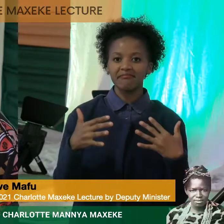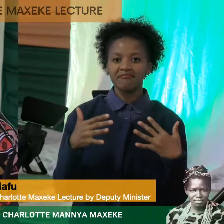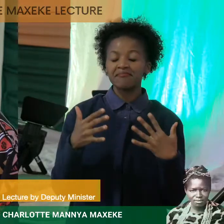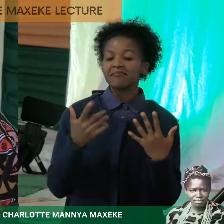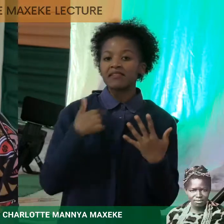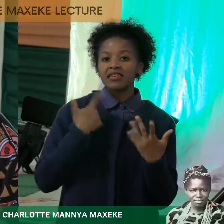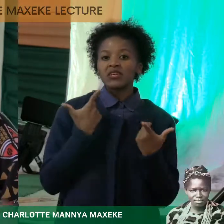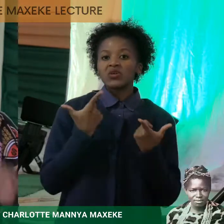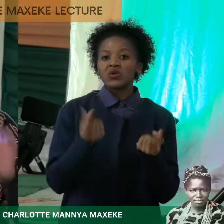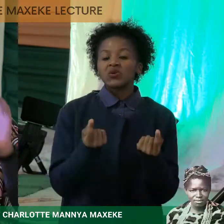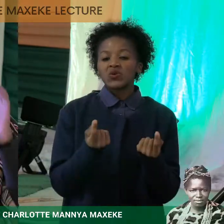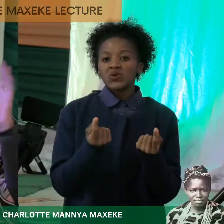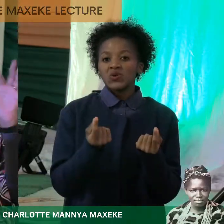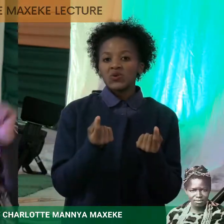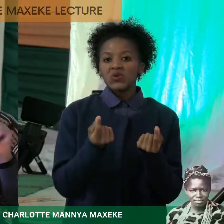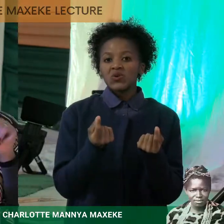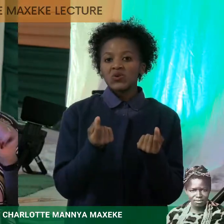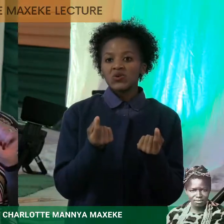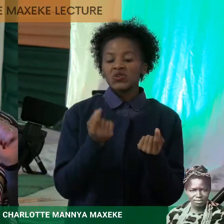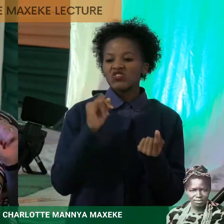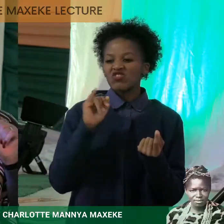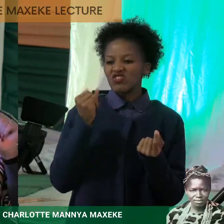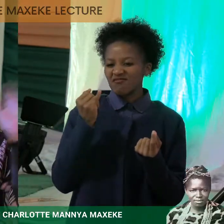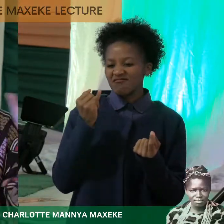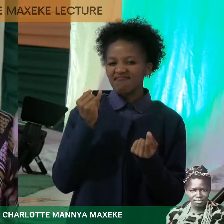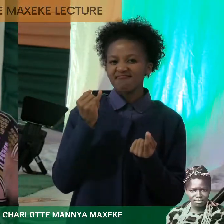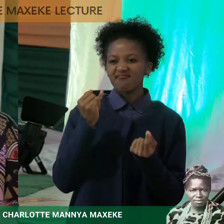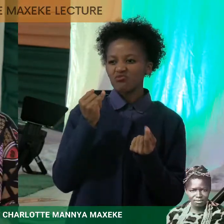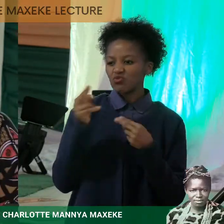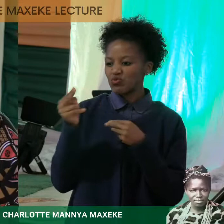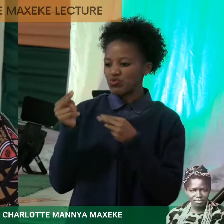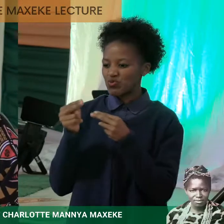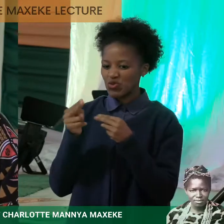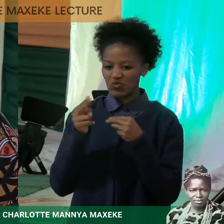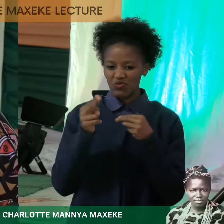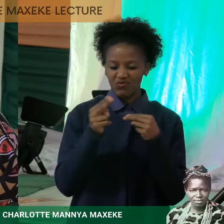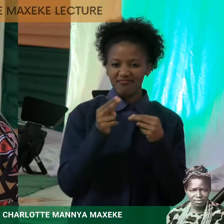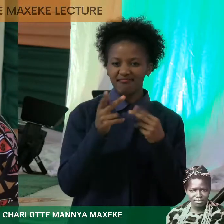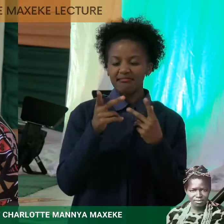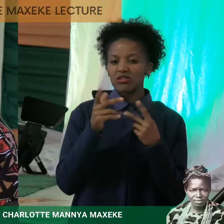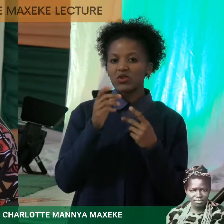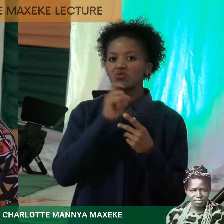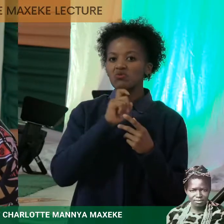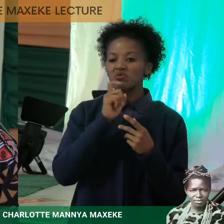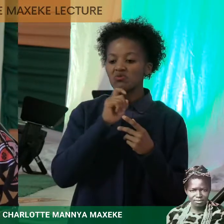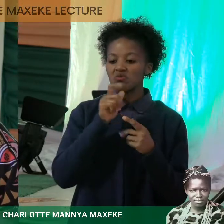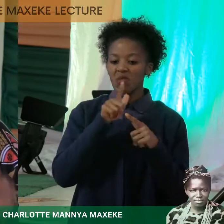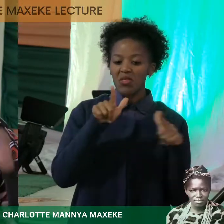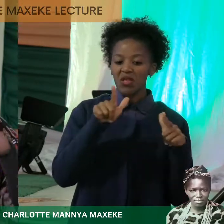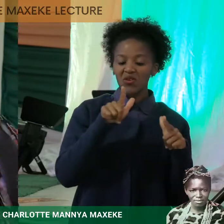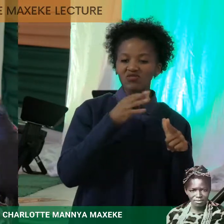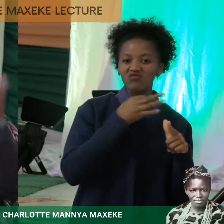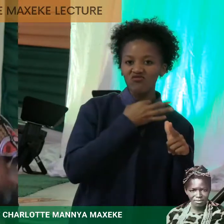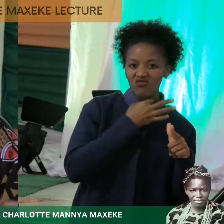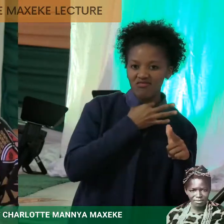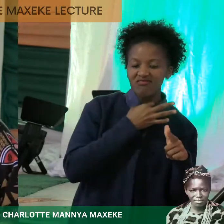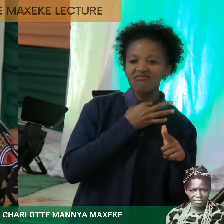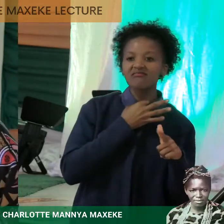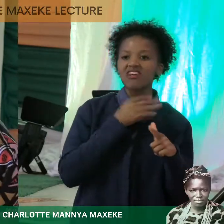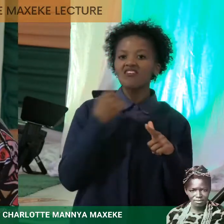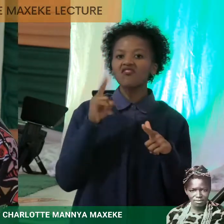endizawuyenza ke bantu bakowethu ndizamane ndiqaphuqaphula nakweli ilwimi lwesilungu ukwenzela uba aba